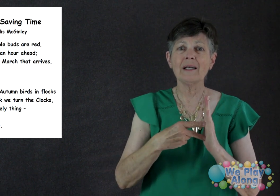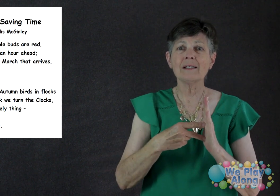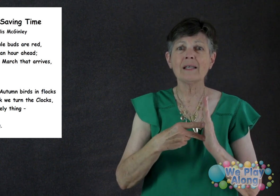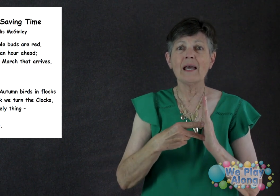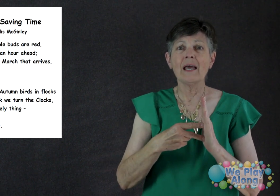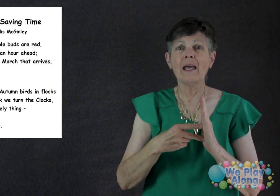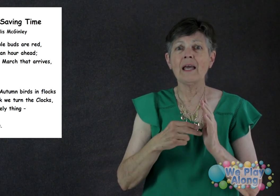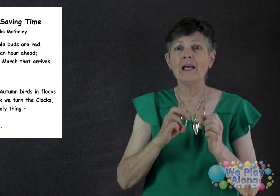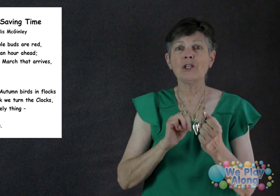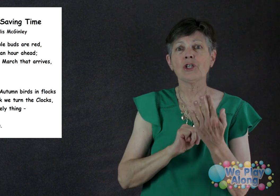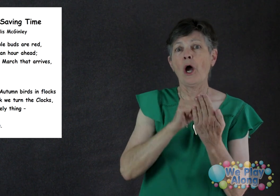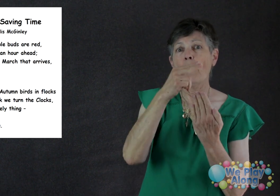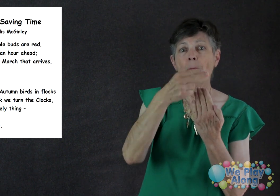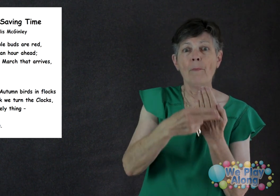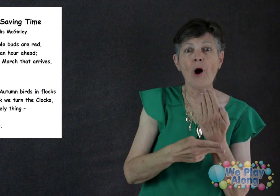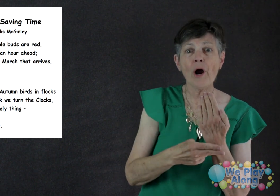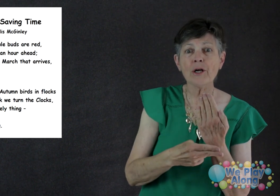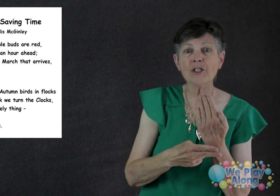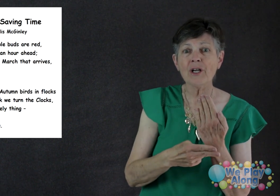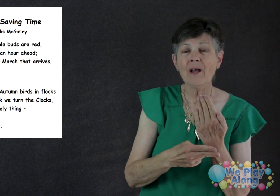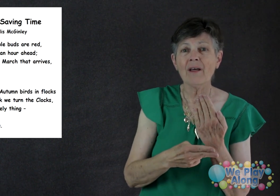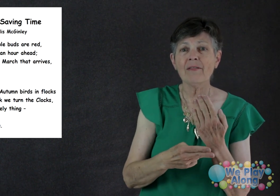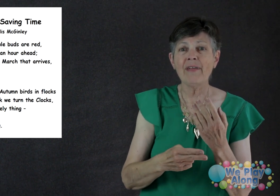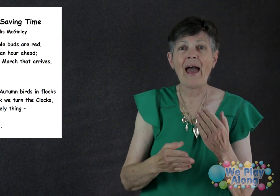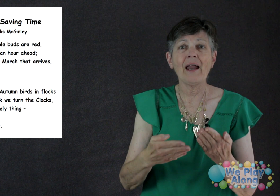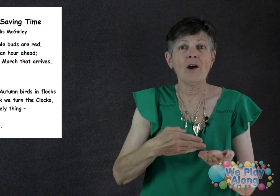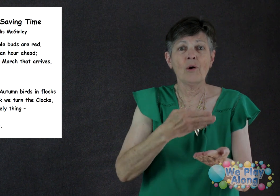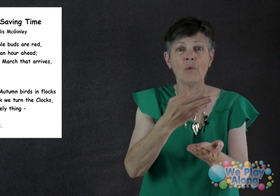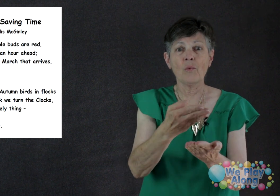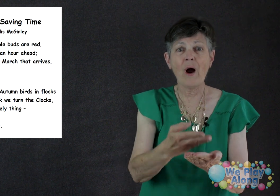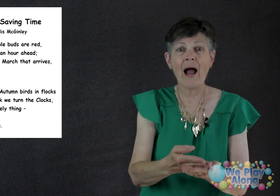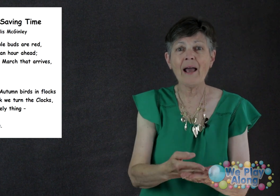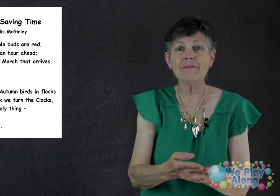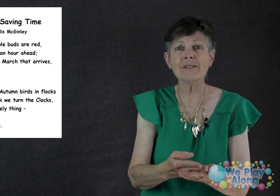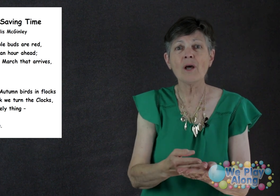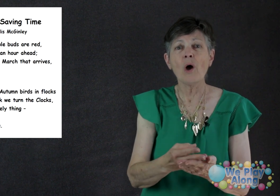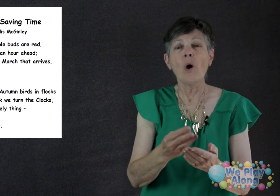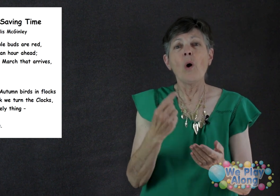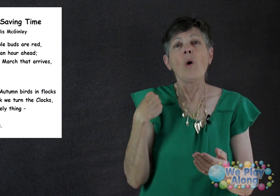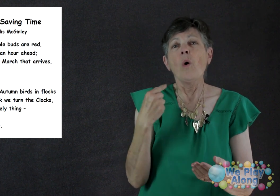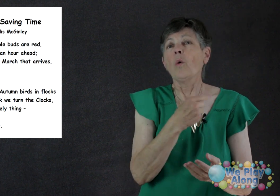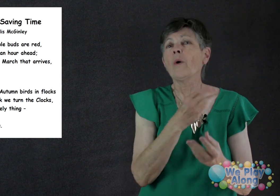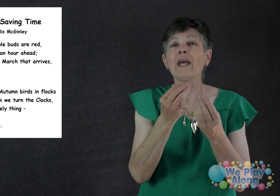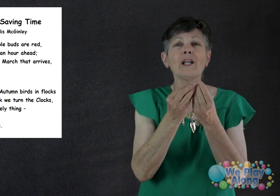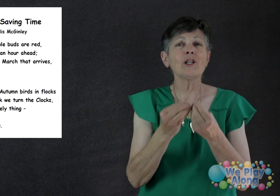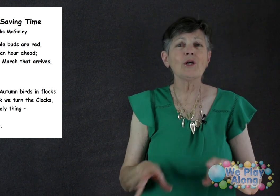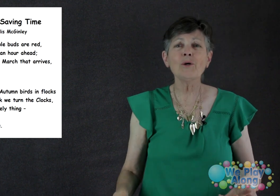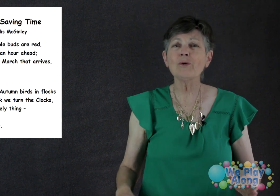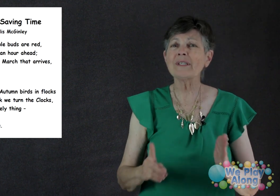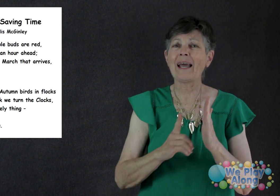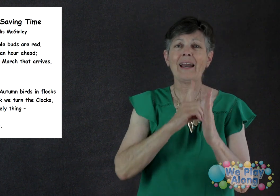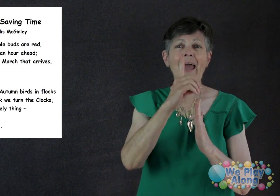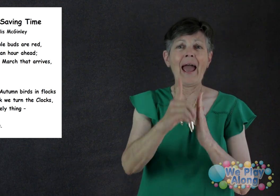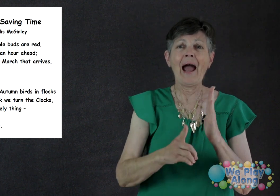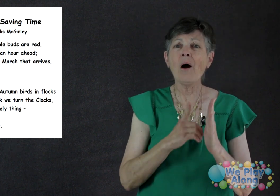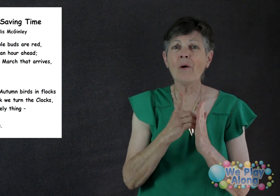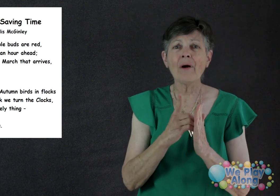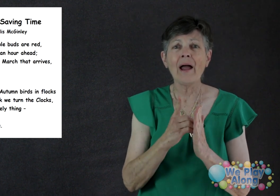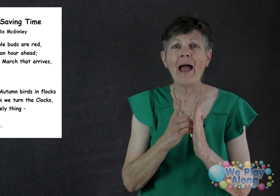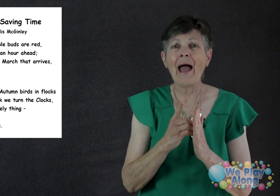means each March that arrives, we lose an hour